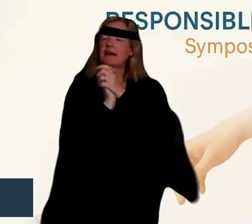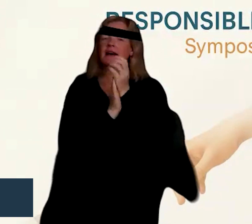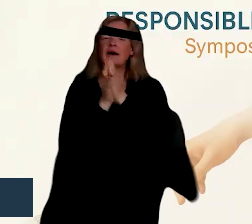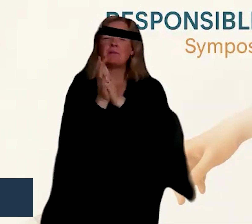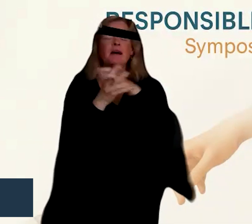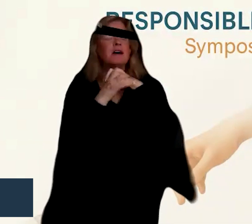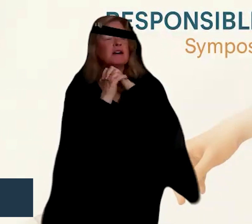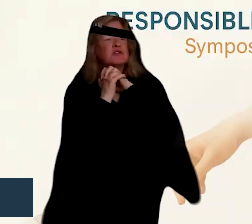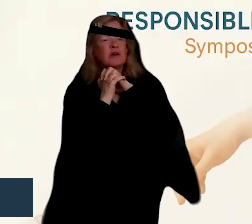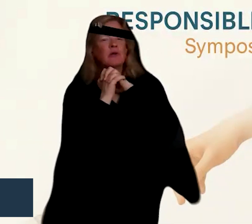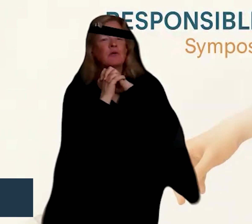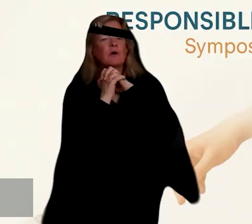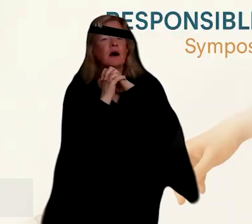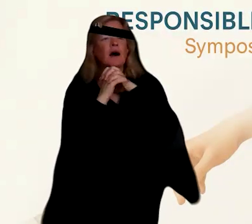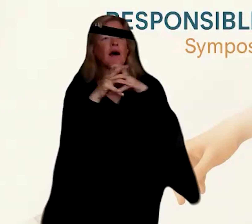answers. I